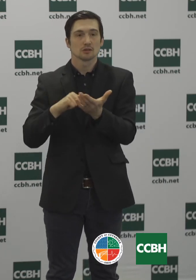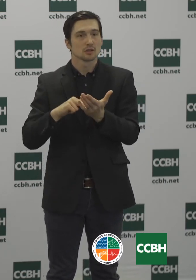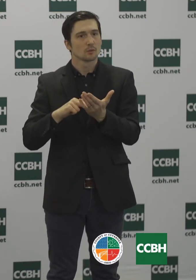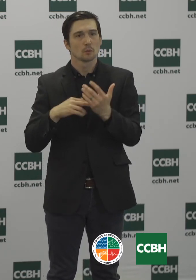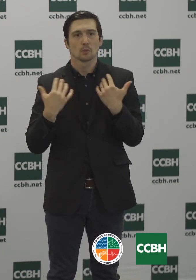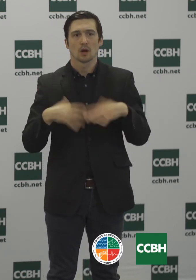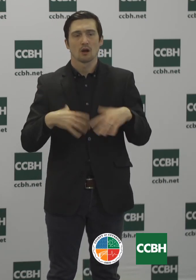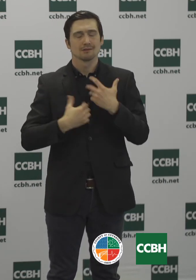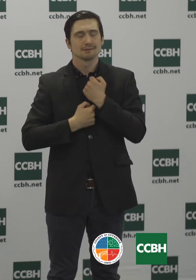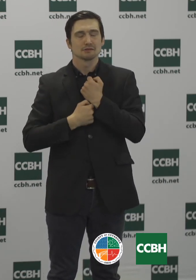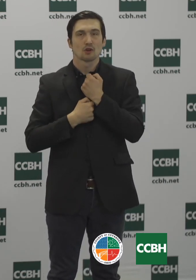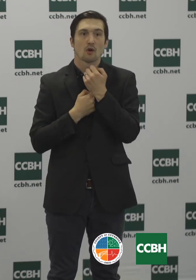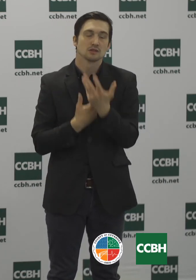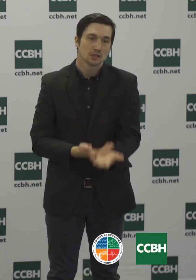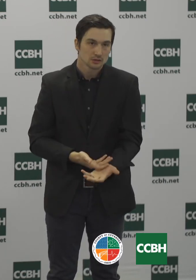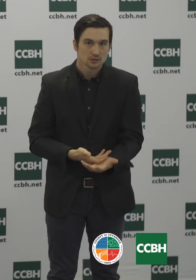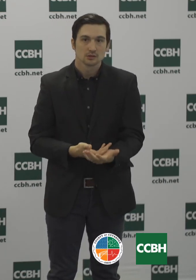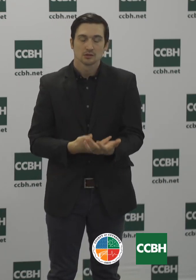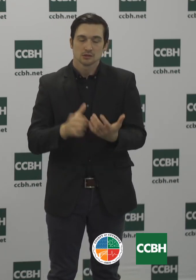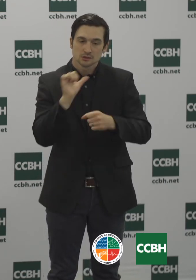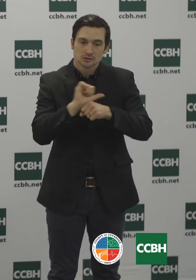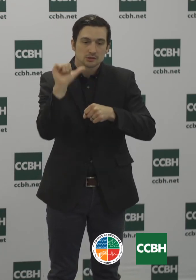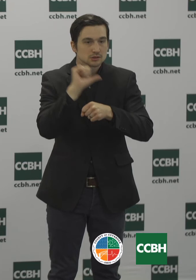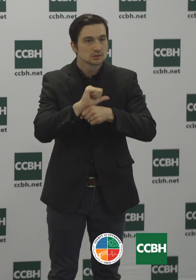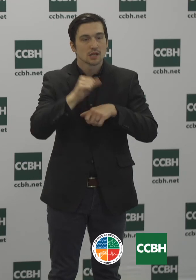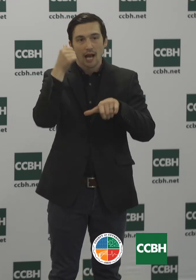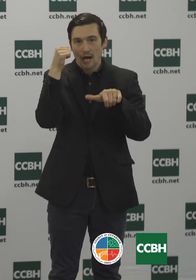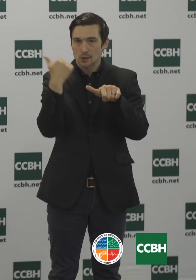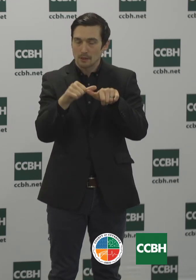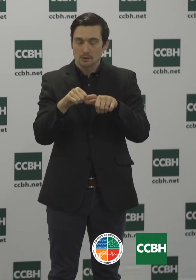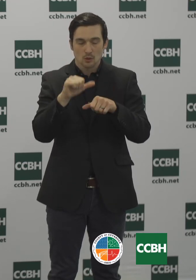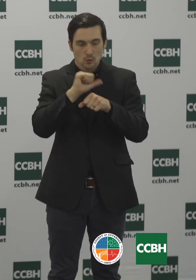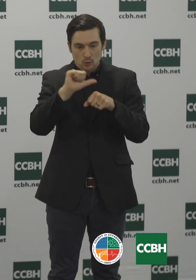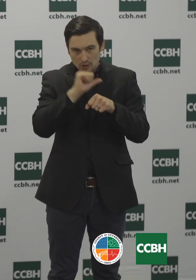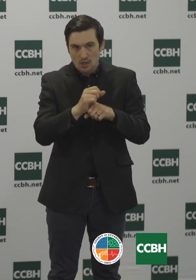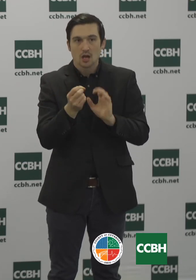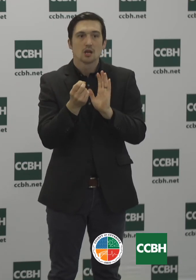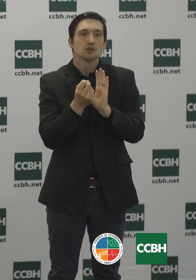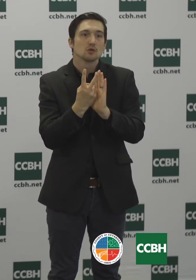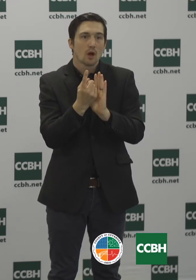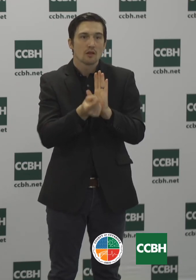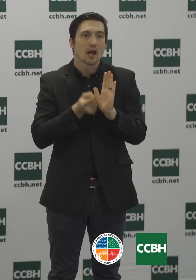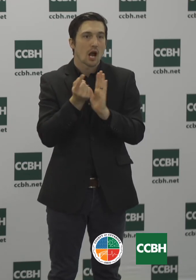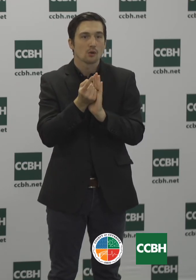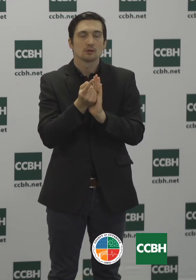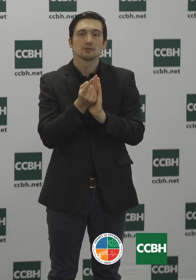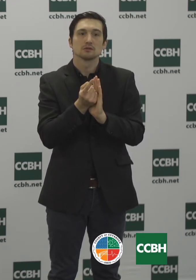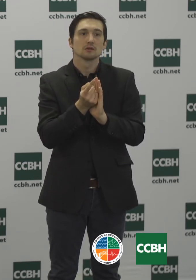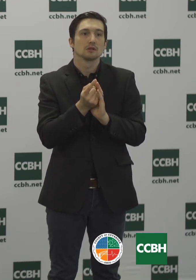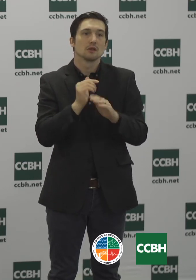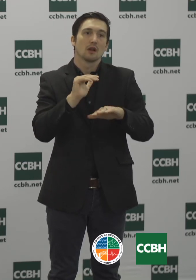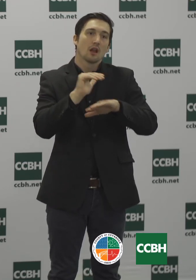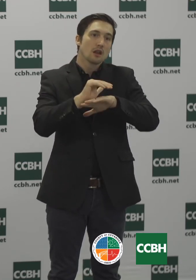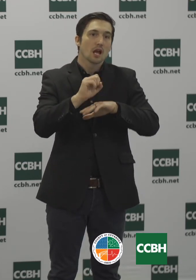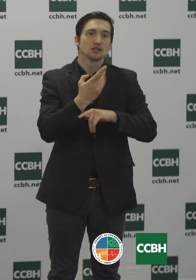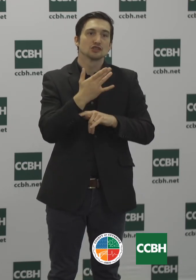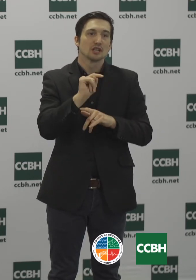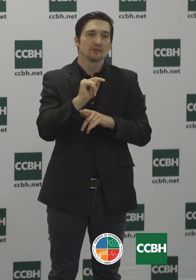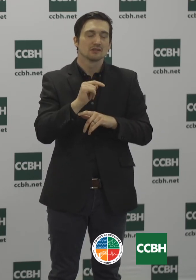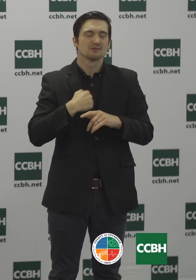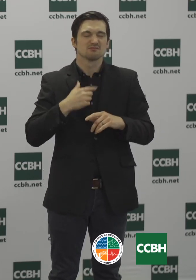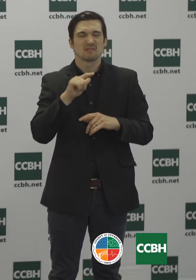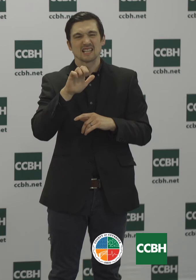exhausting. I still remember the days of 12-hour night shifts, coming home with aching feet and calves,